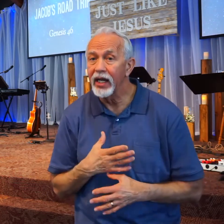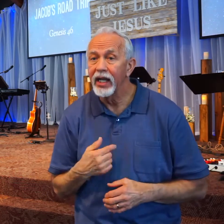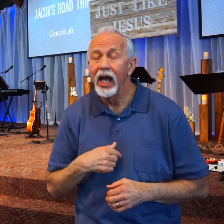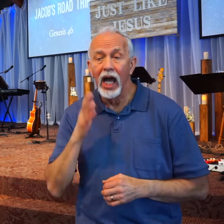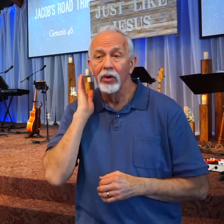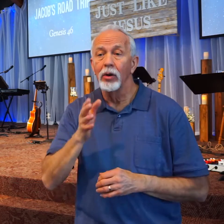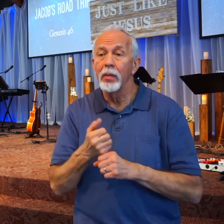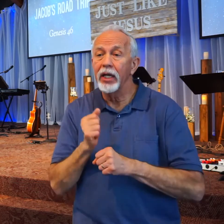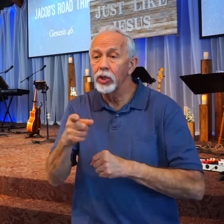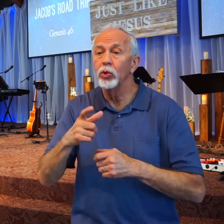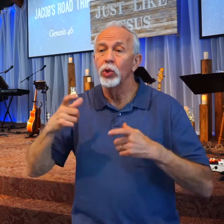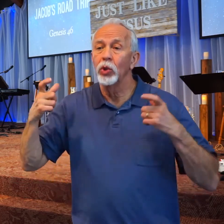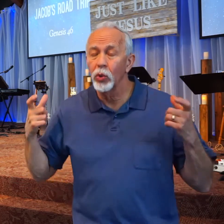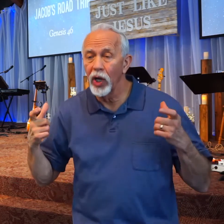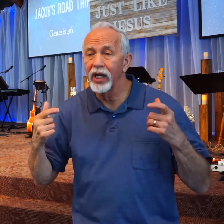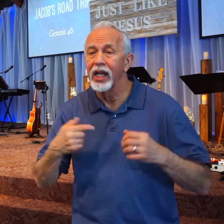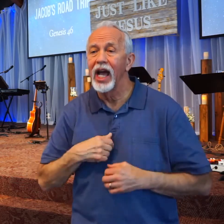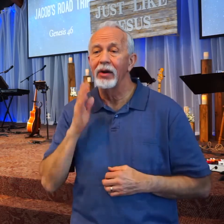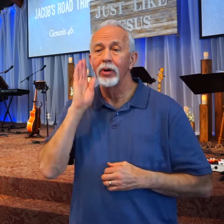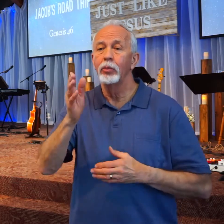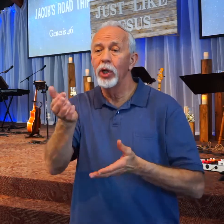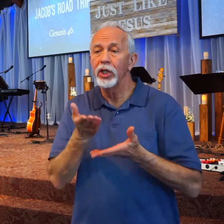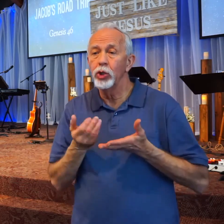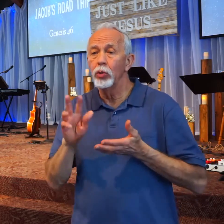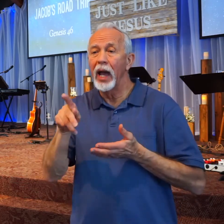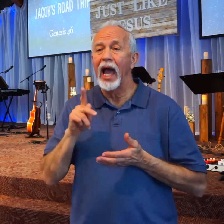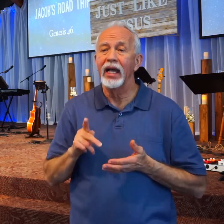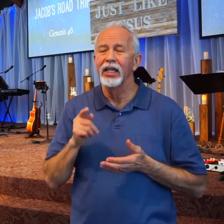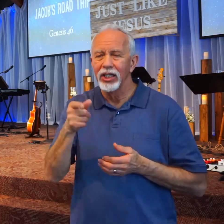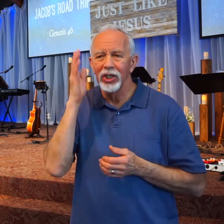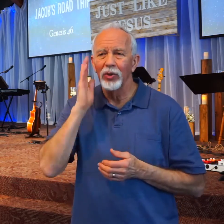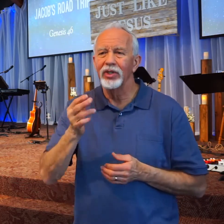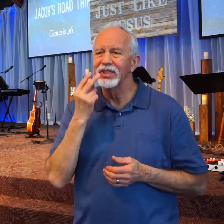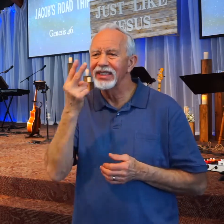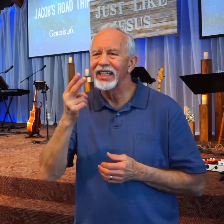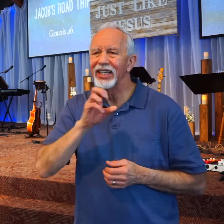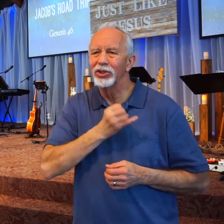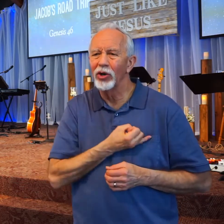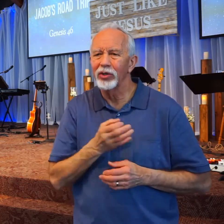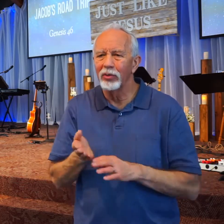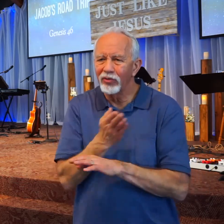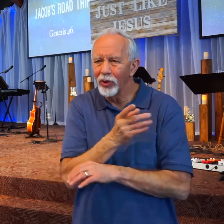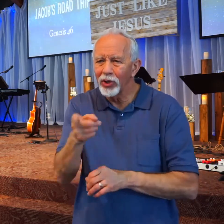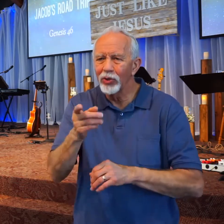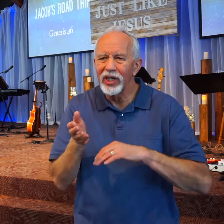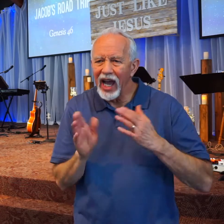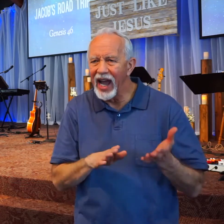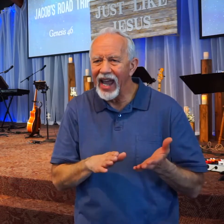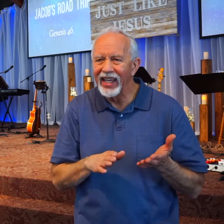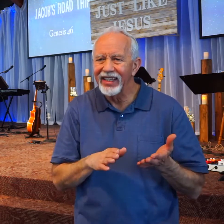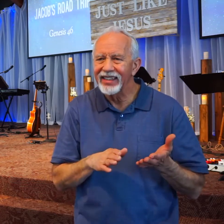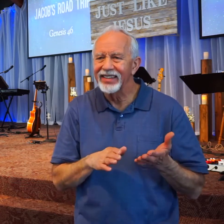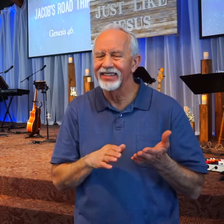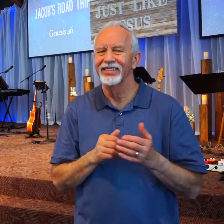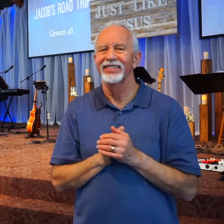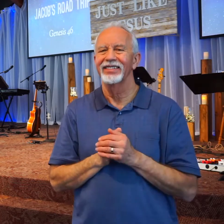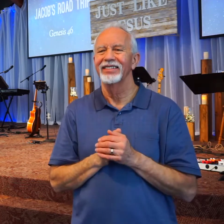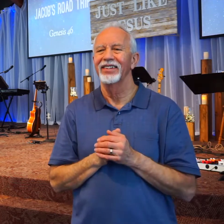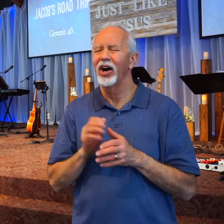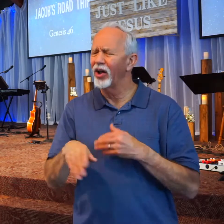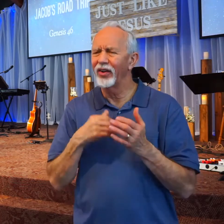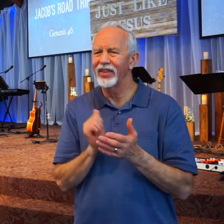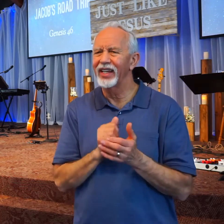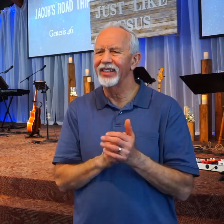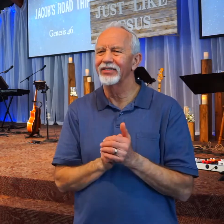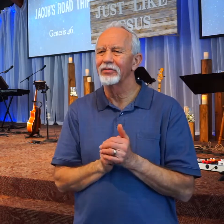will make you great. I will bring you back. You will see Joseph before you die. All of that packed in that passage. And